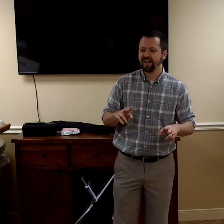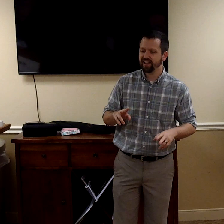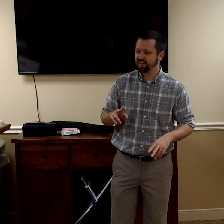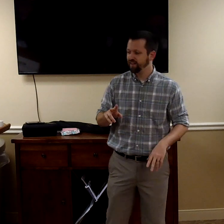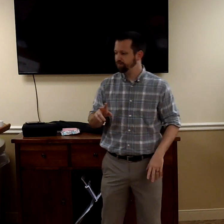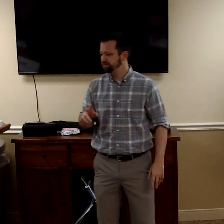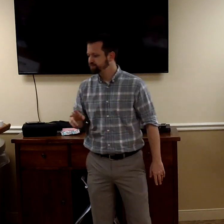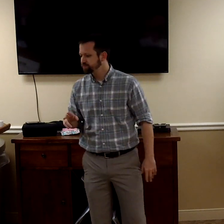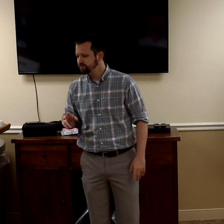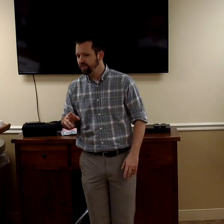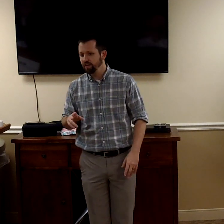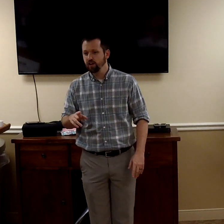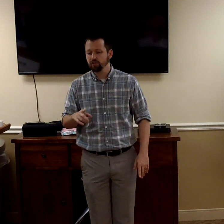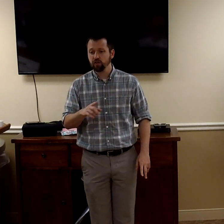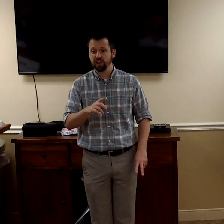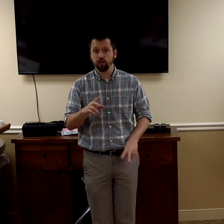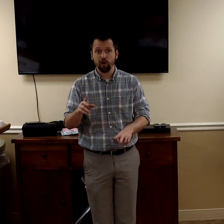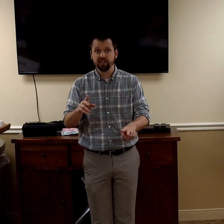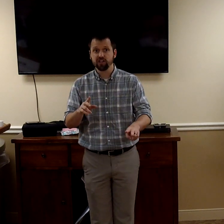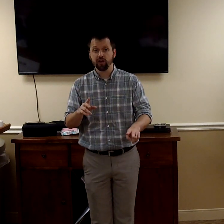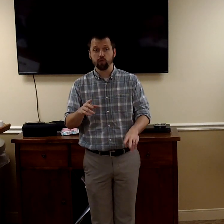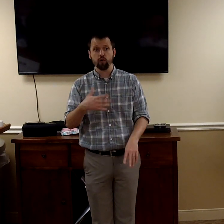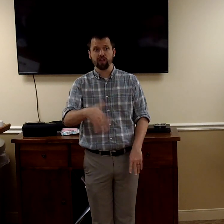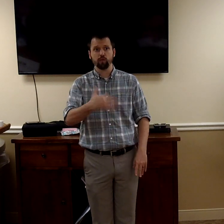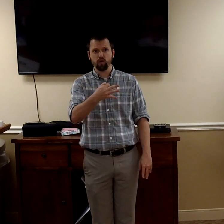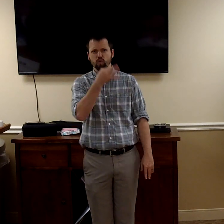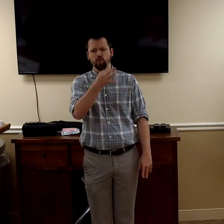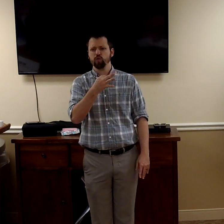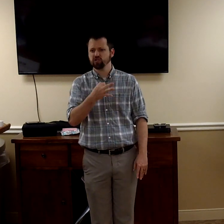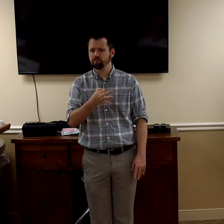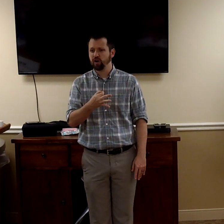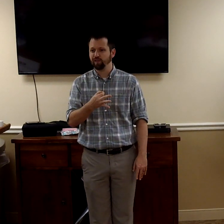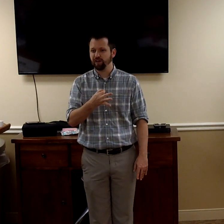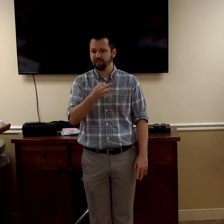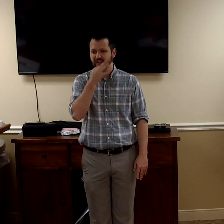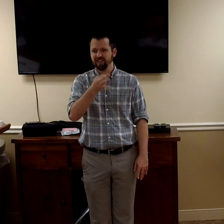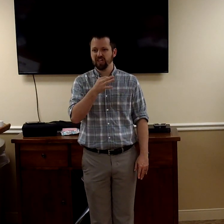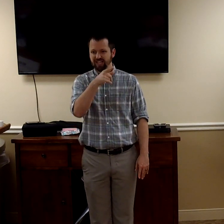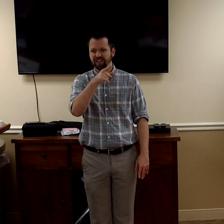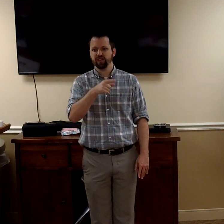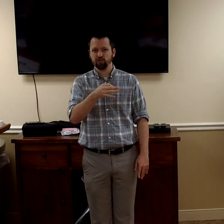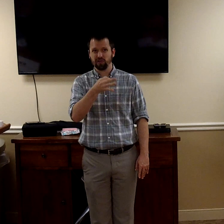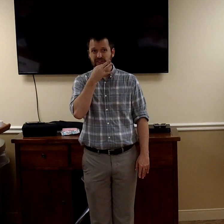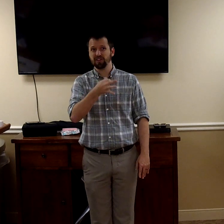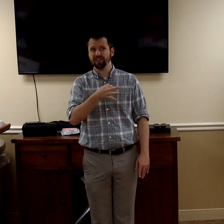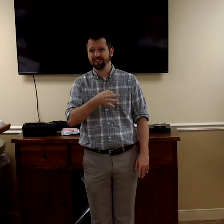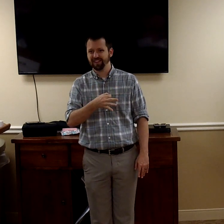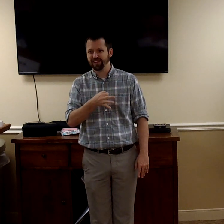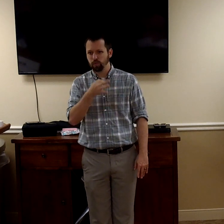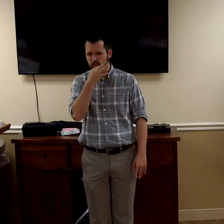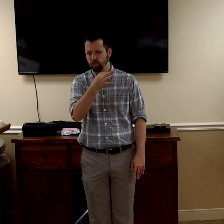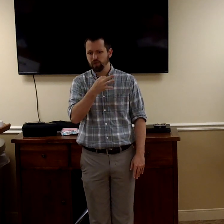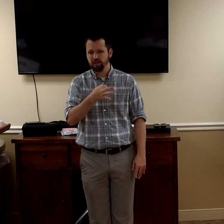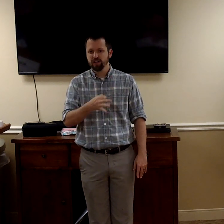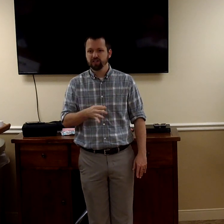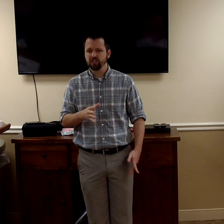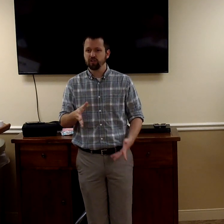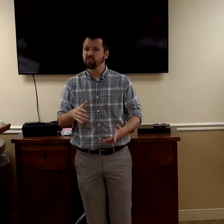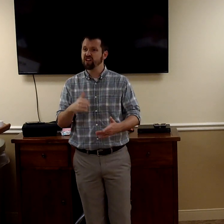and so like you watch it, you're like, oh, that road is perfect. Like that was really good. Like Right, so. There's another